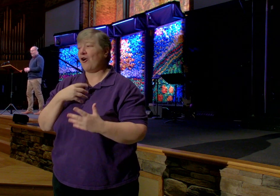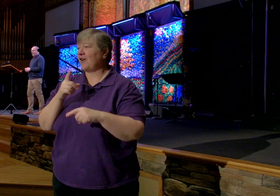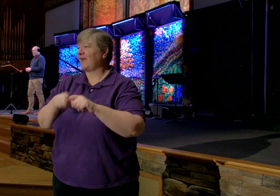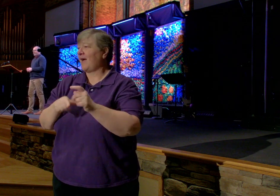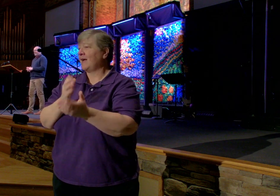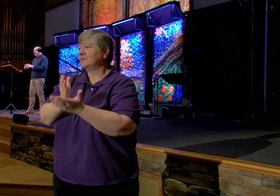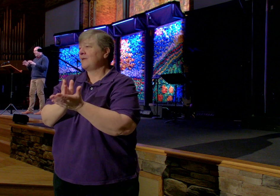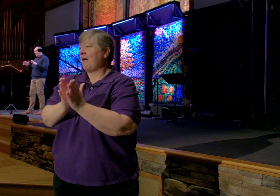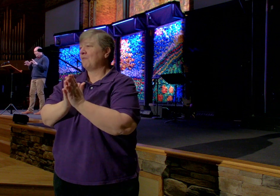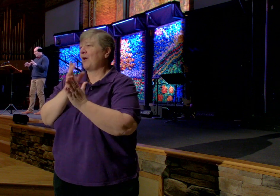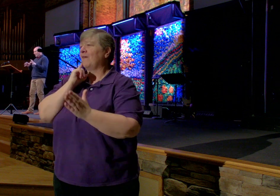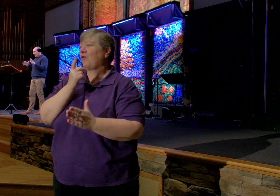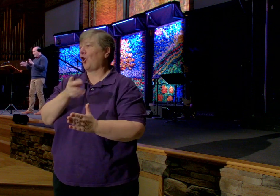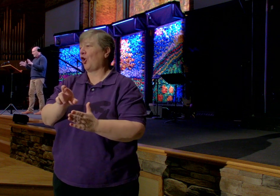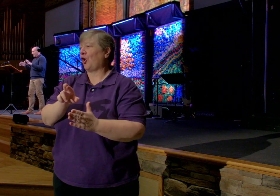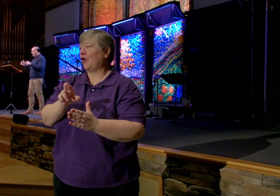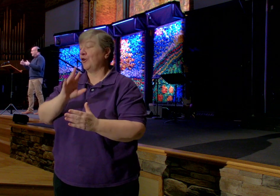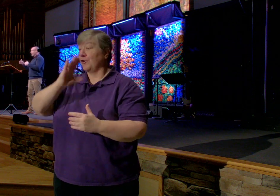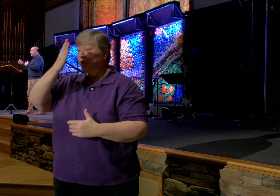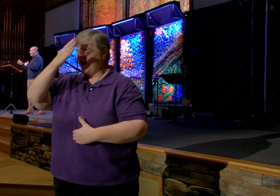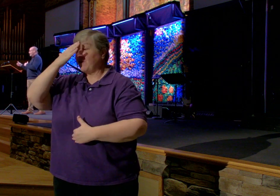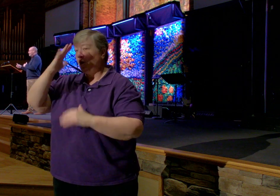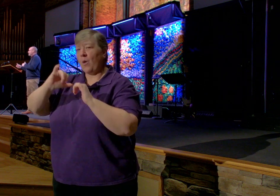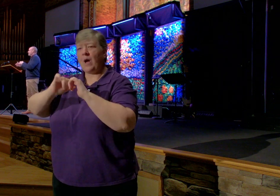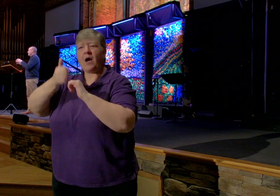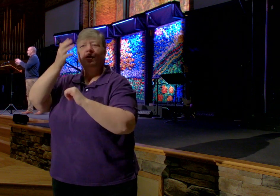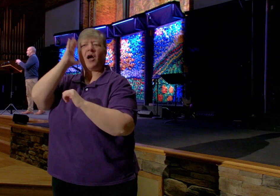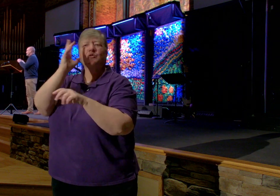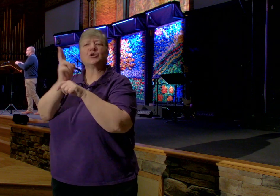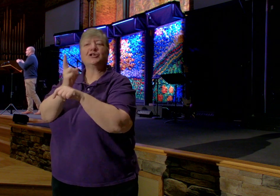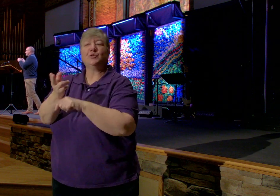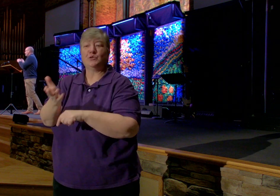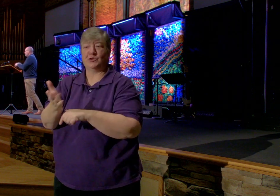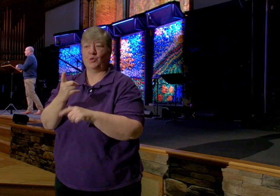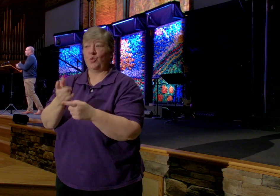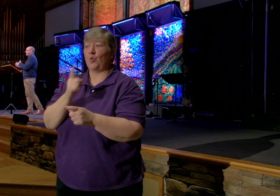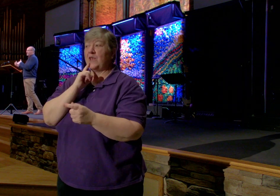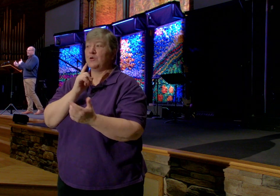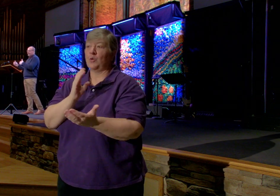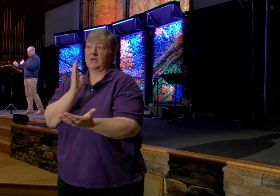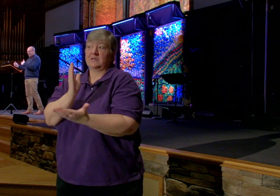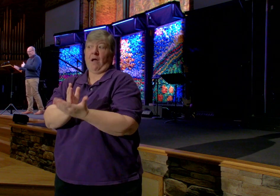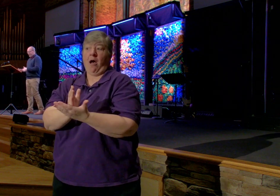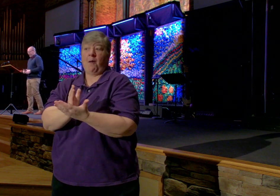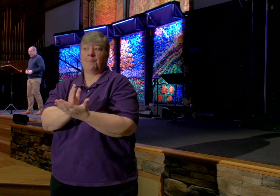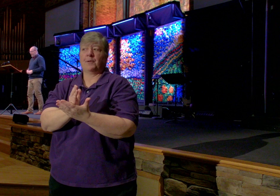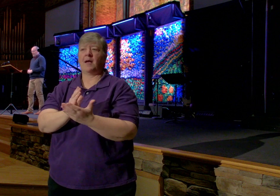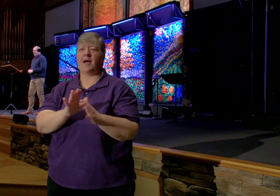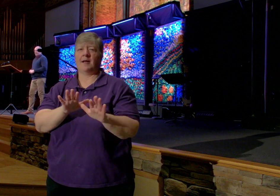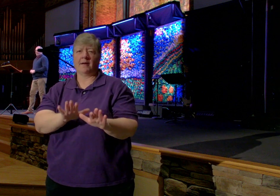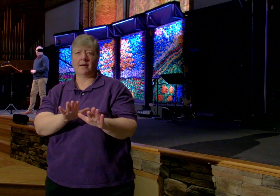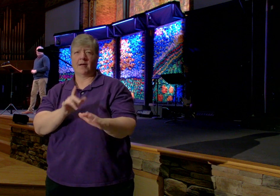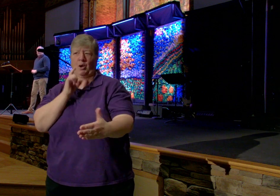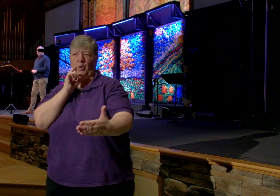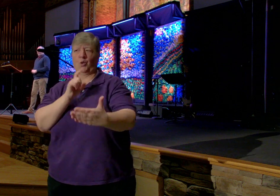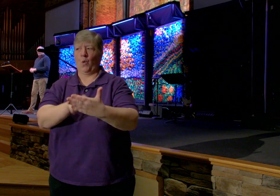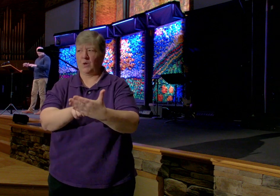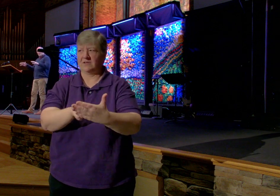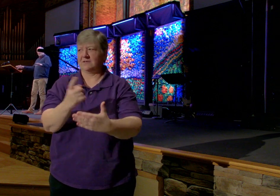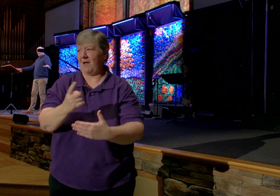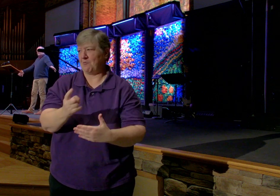stop praying for her. You never know how God is going to use you when you stop to notice